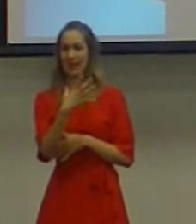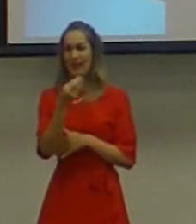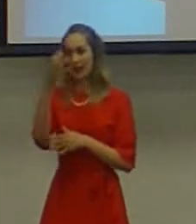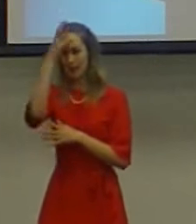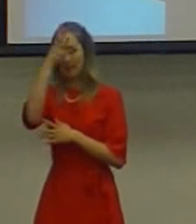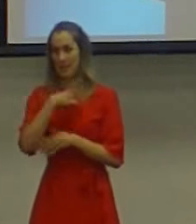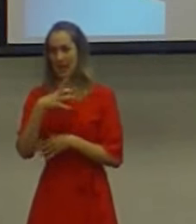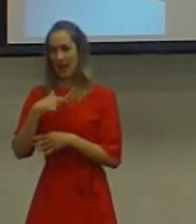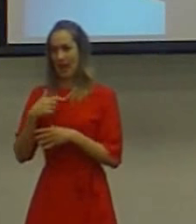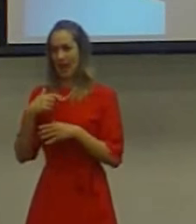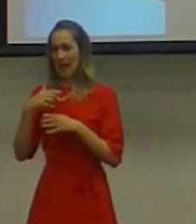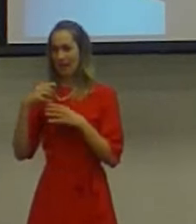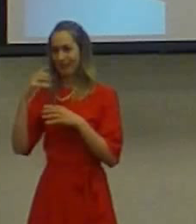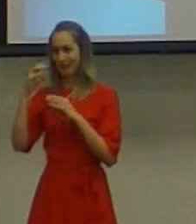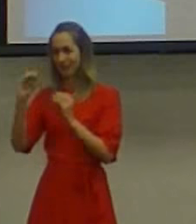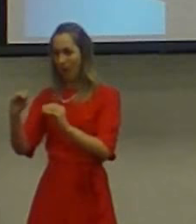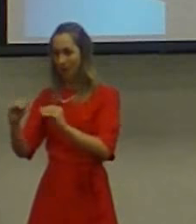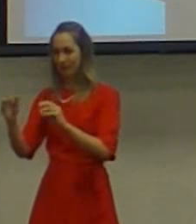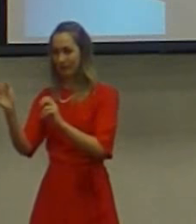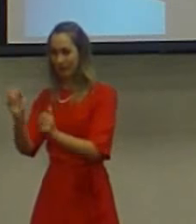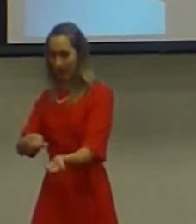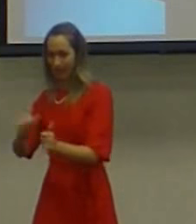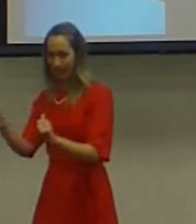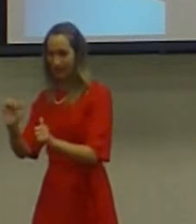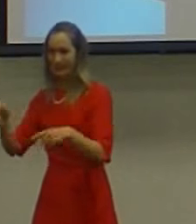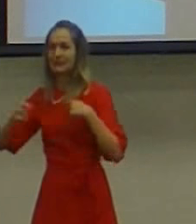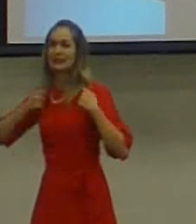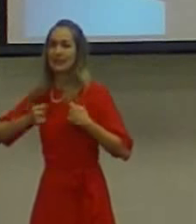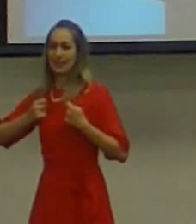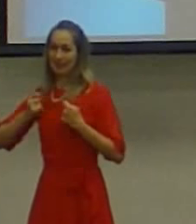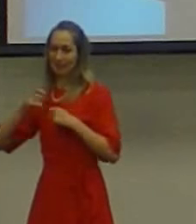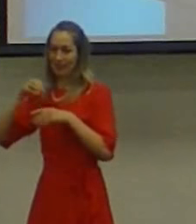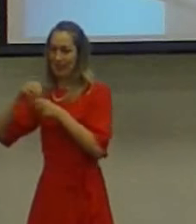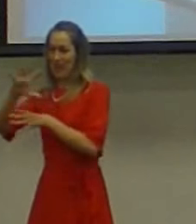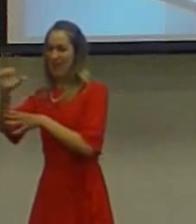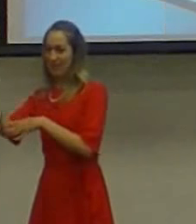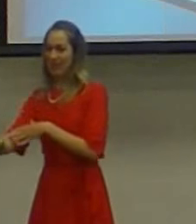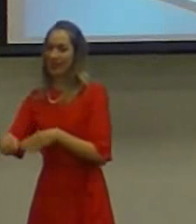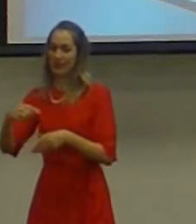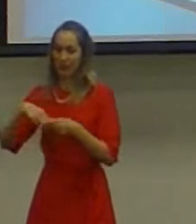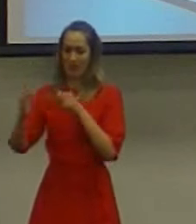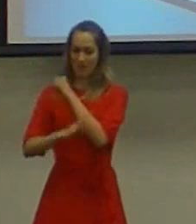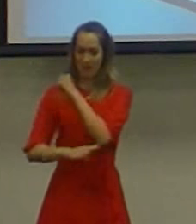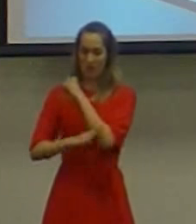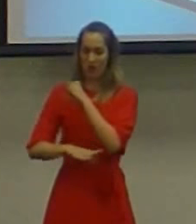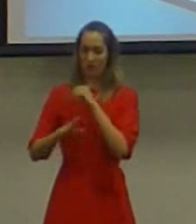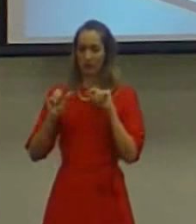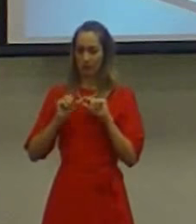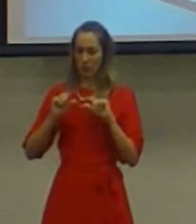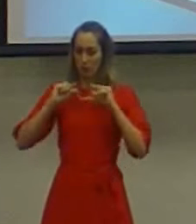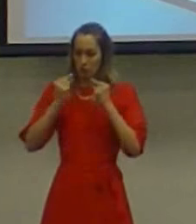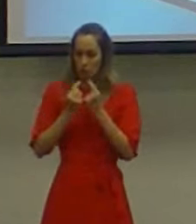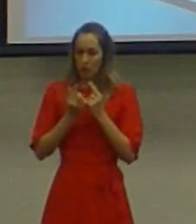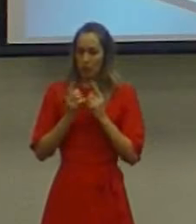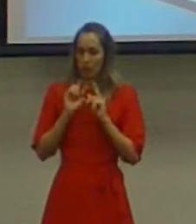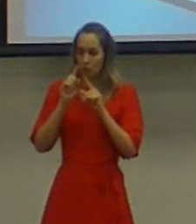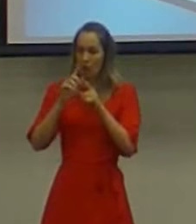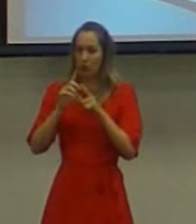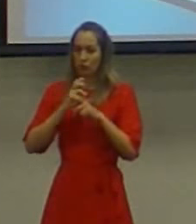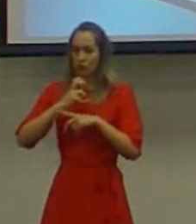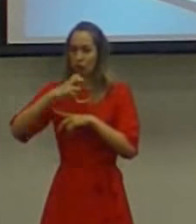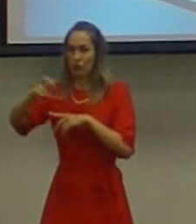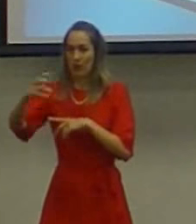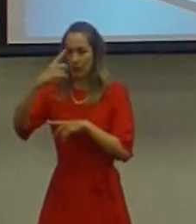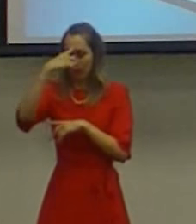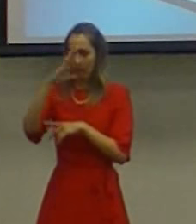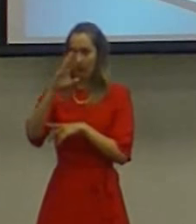baptized as a teenager over there. And so later this fall, a small group of us will go on a trip and get ready to prepare a trip for